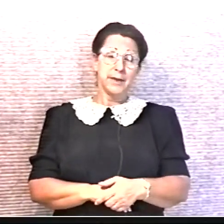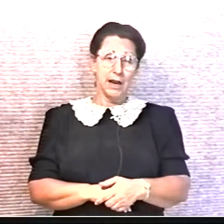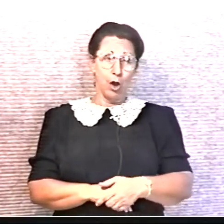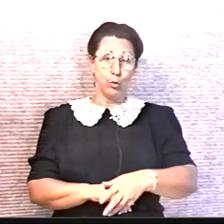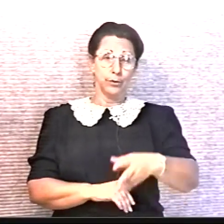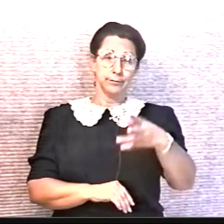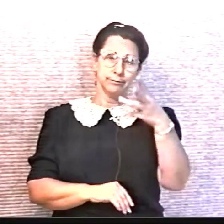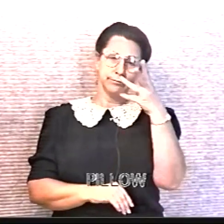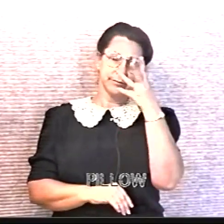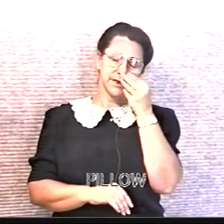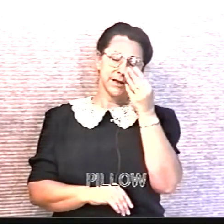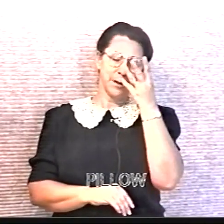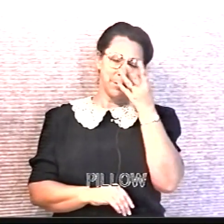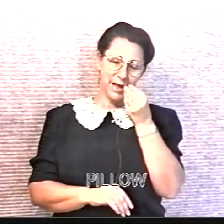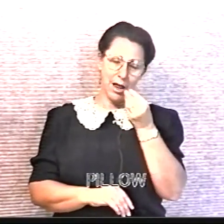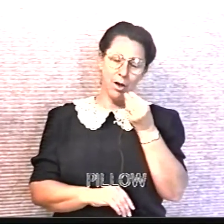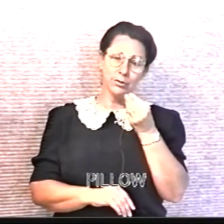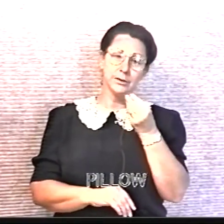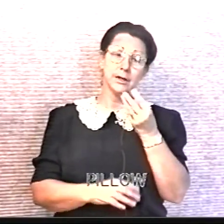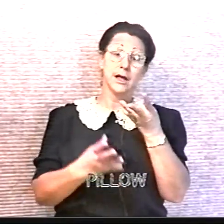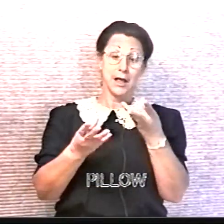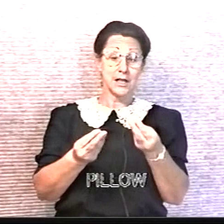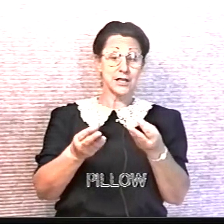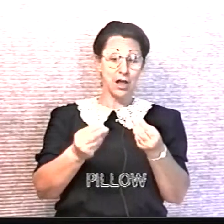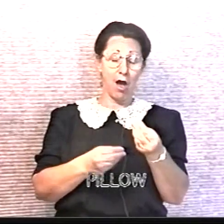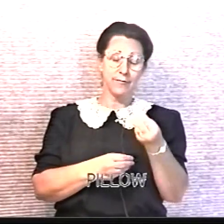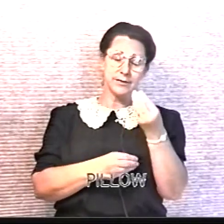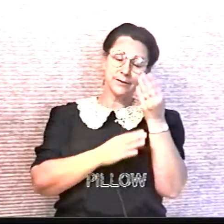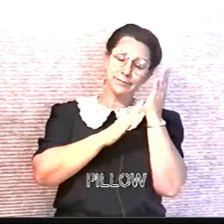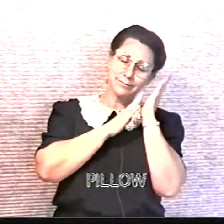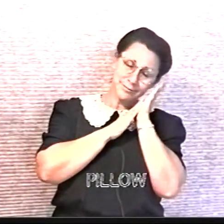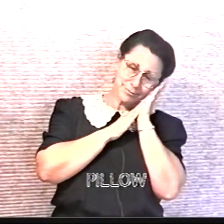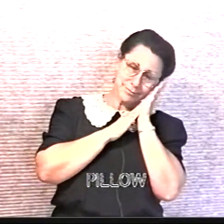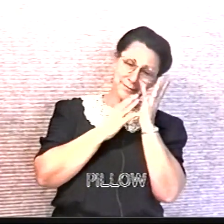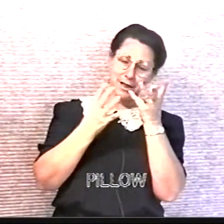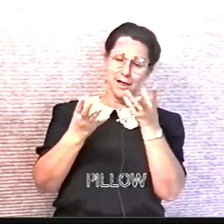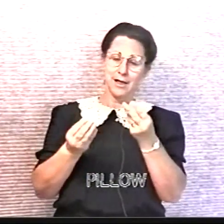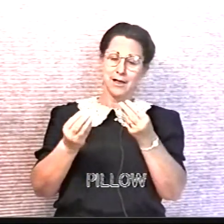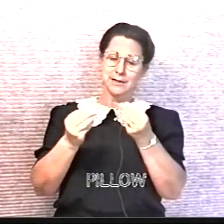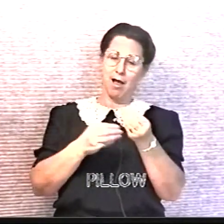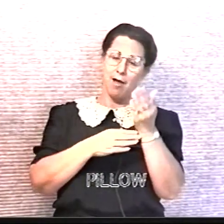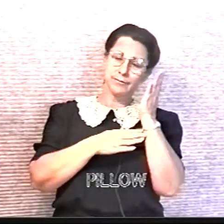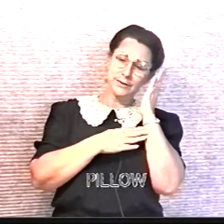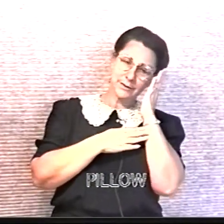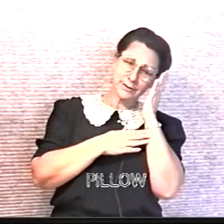Pillow. Pillow, soft, soft.